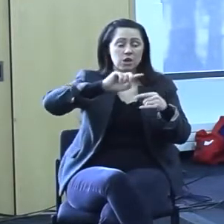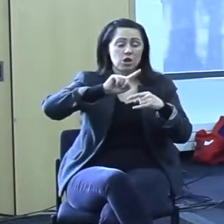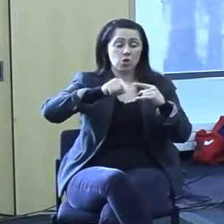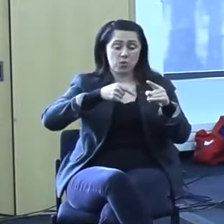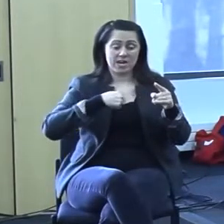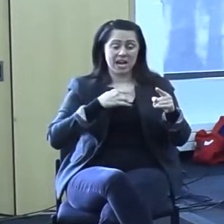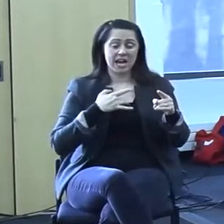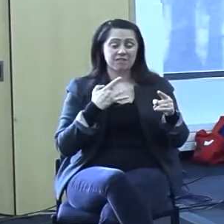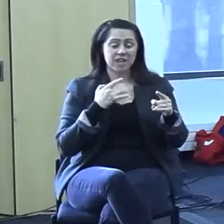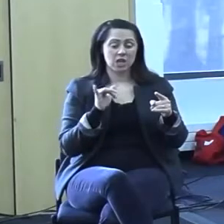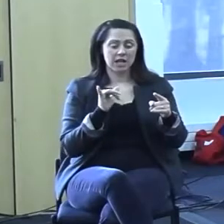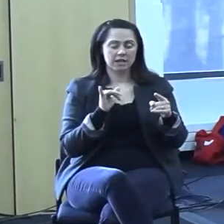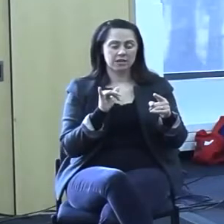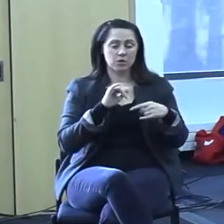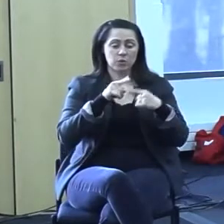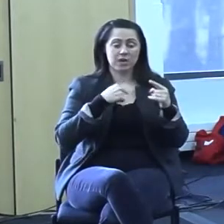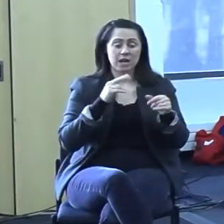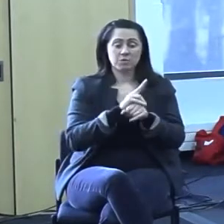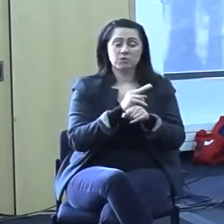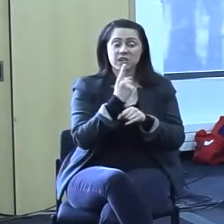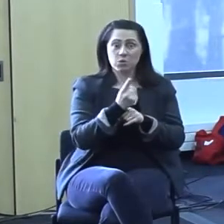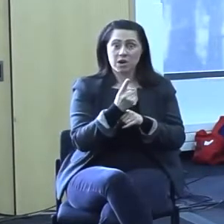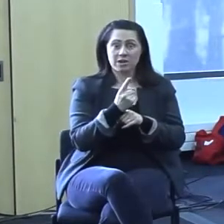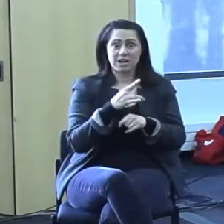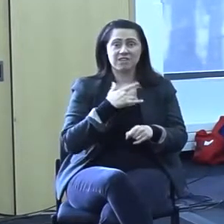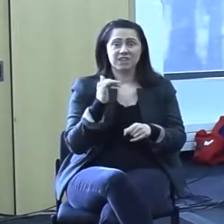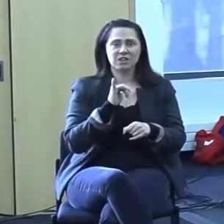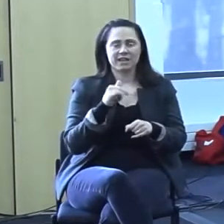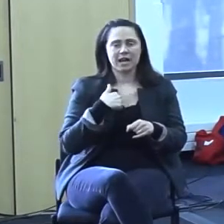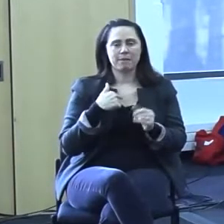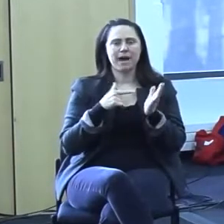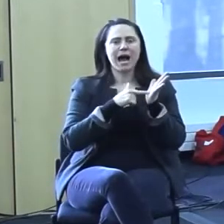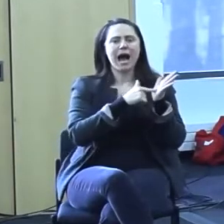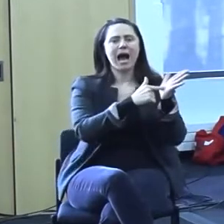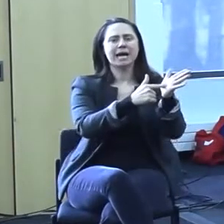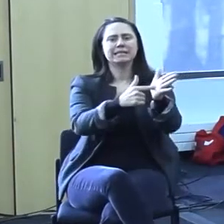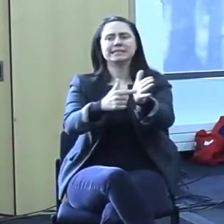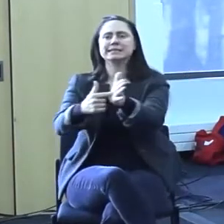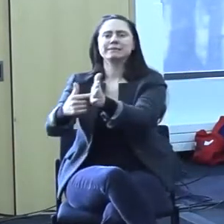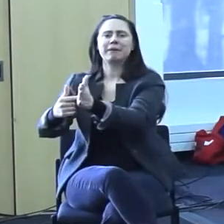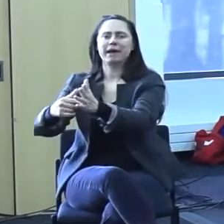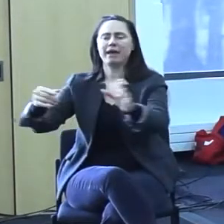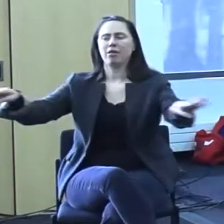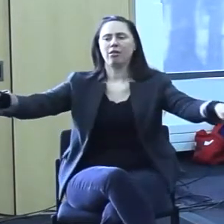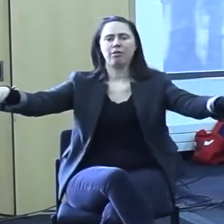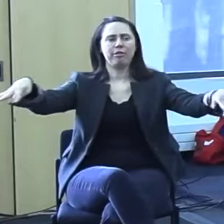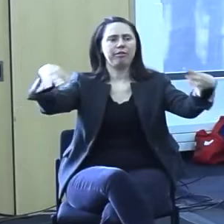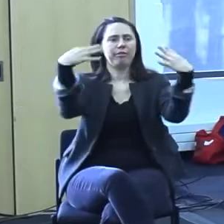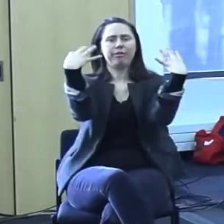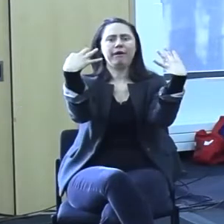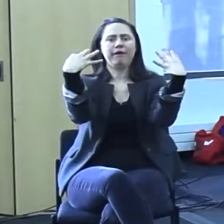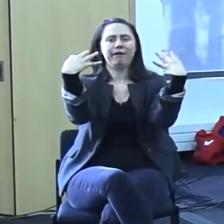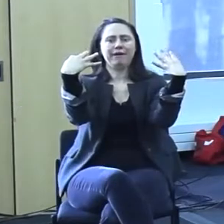feel like, or when I'm using one, I kind of just feel like I'm on display, like I'm a zoo animal almost,